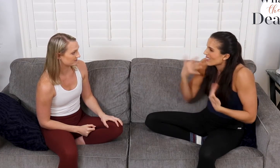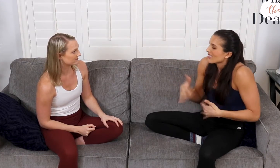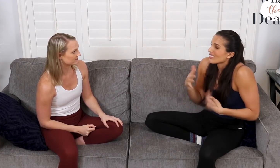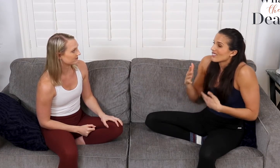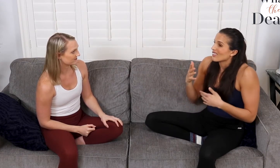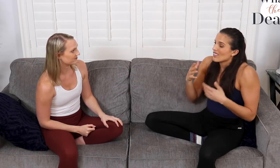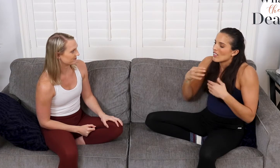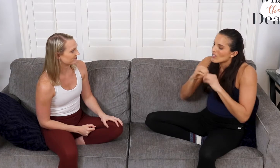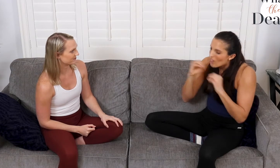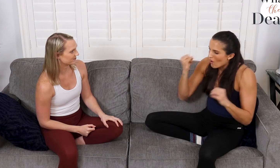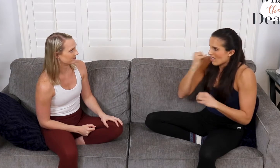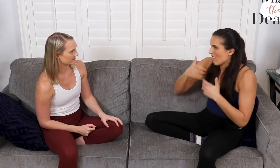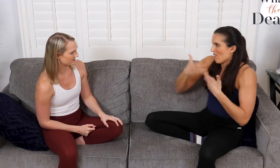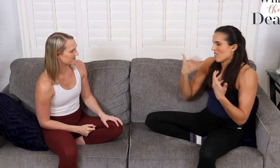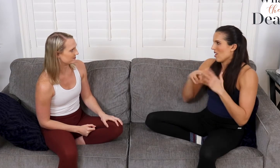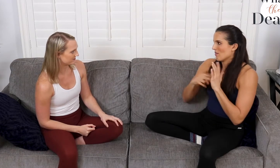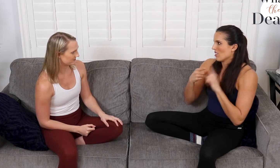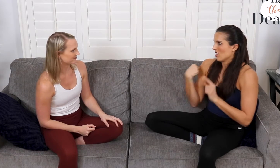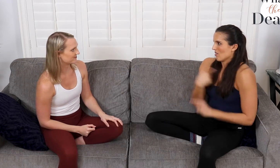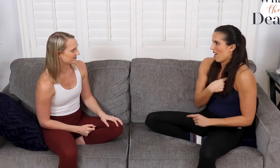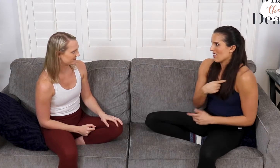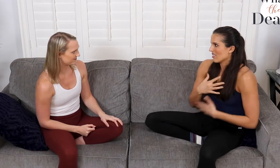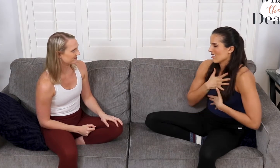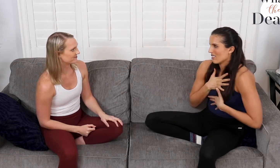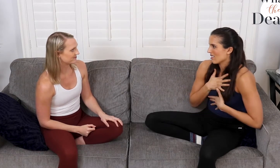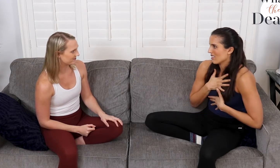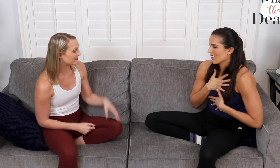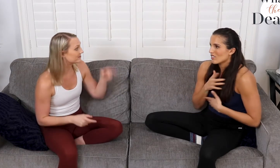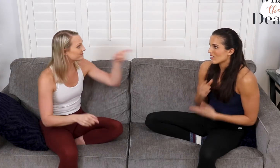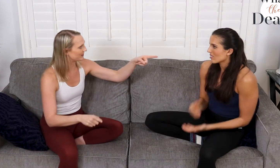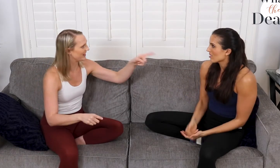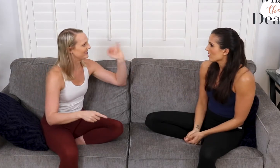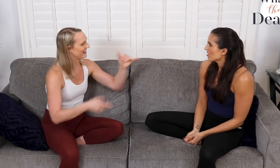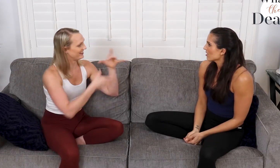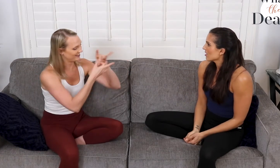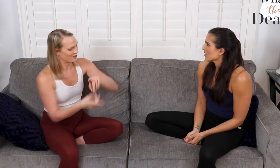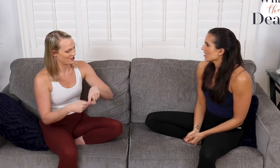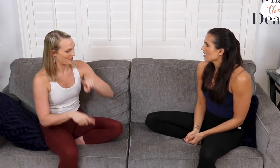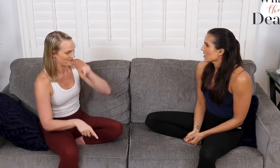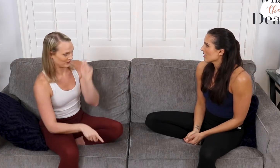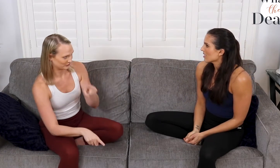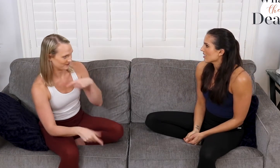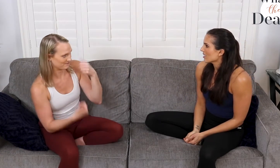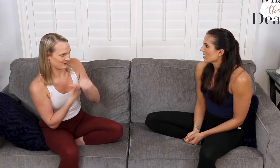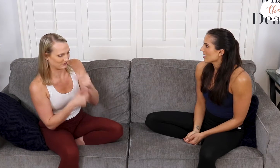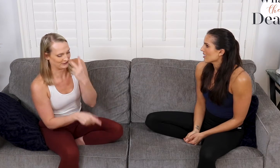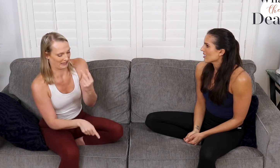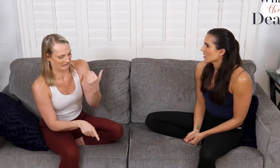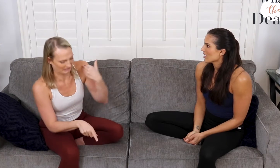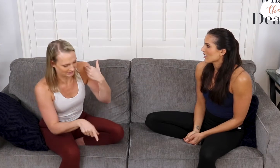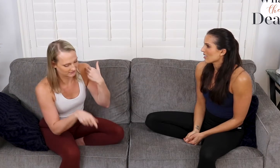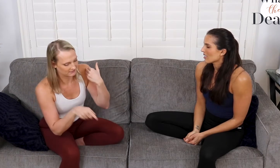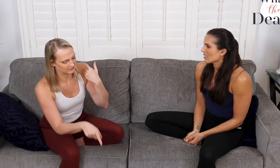to have this conversation and bond. I feel connected with you more." And I just, we've always had a bond